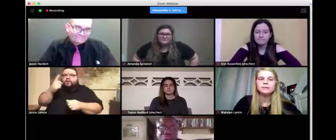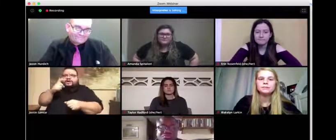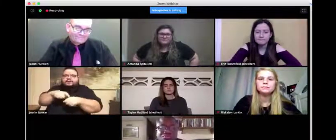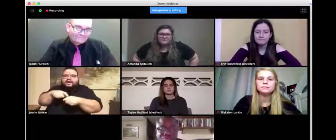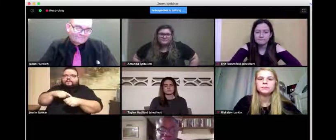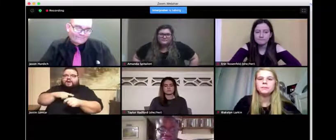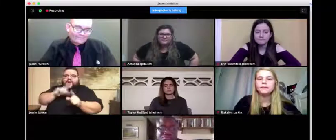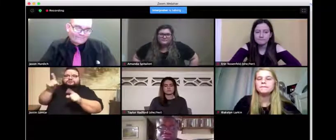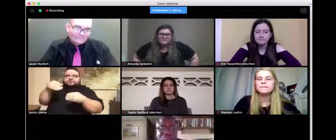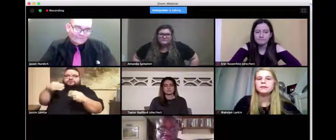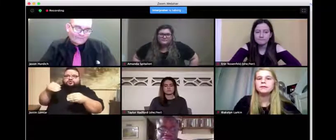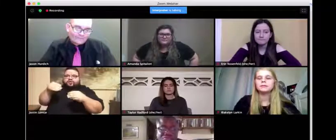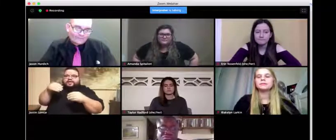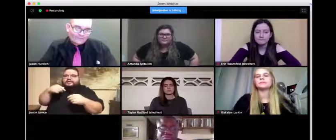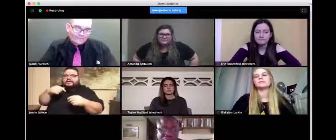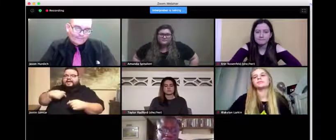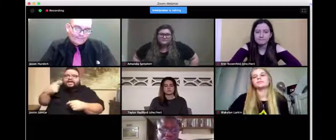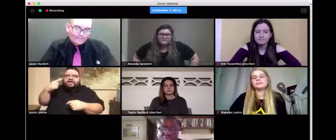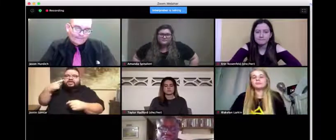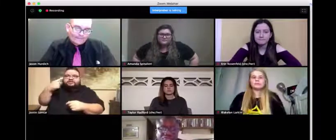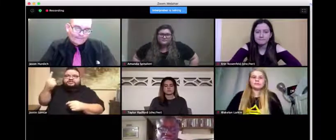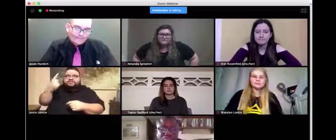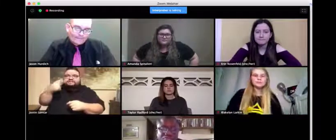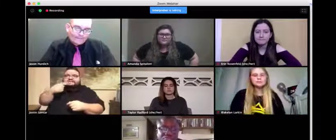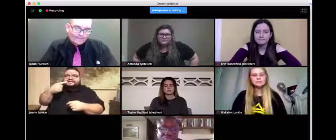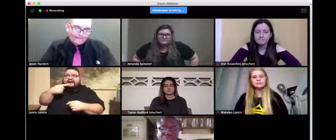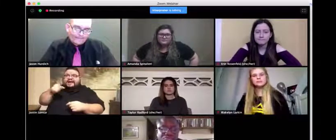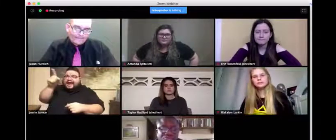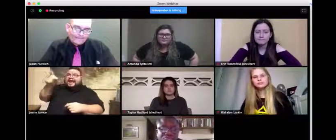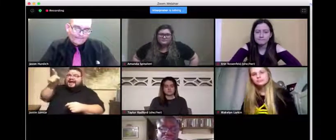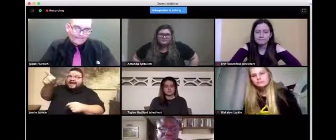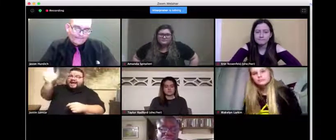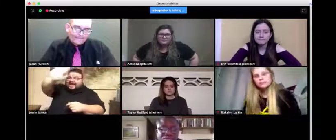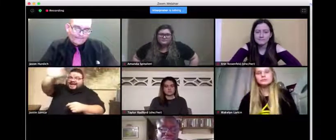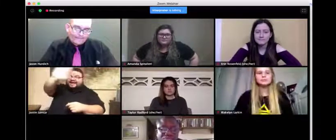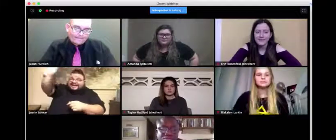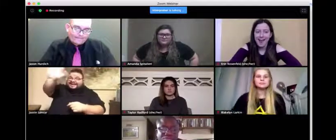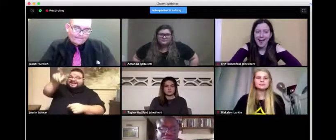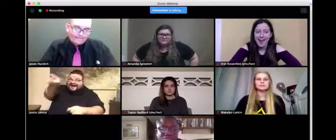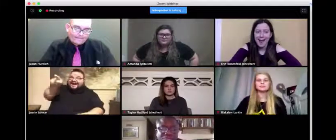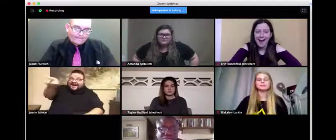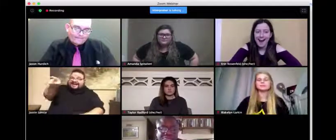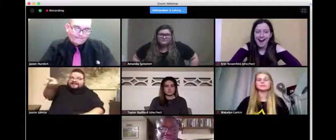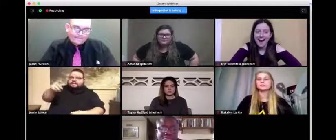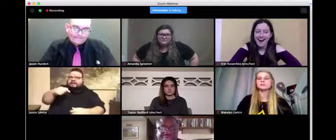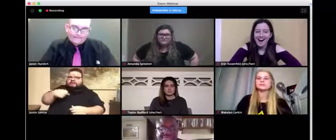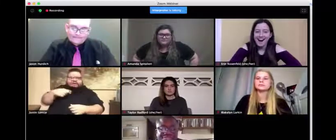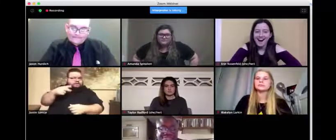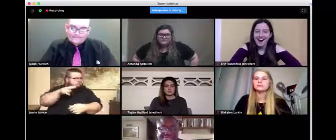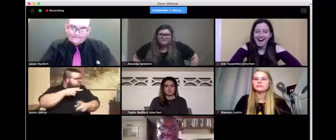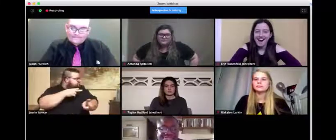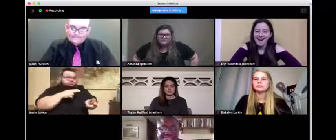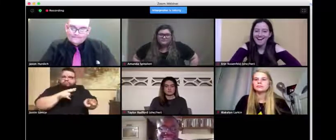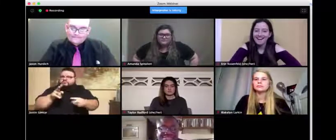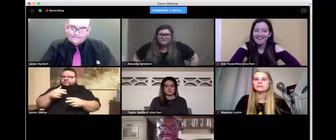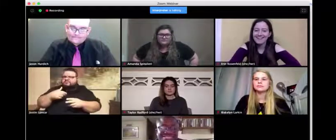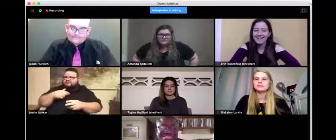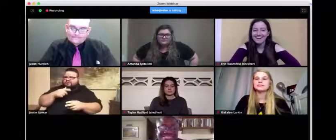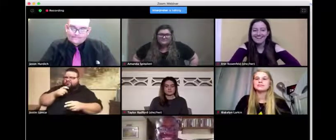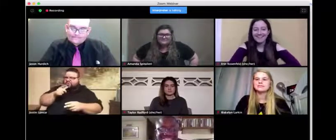hey, hey, hey, I know you. And I was like looking around like, who is that? Who are you? And they said, you're on the phone on TikTok. I saw you. I saw